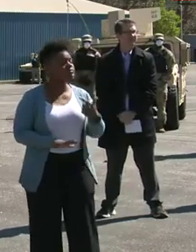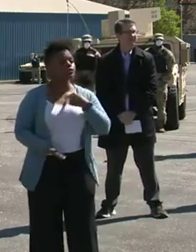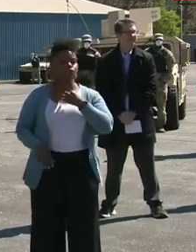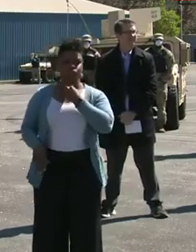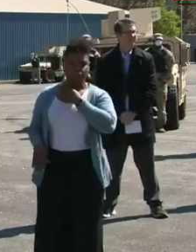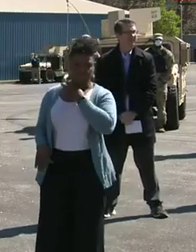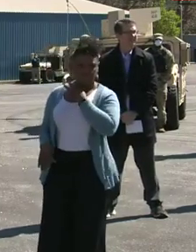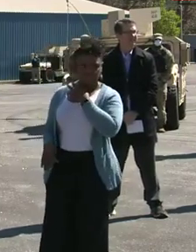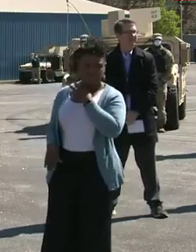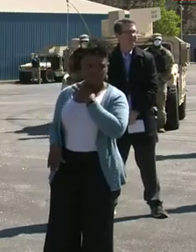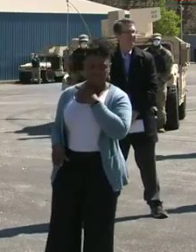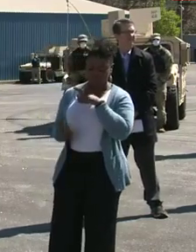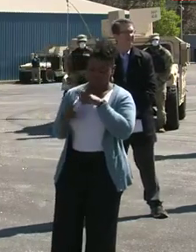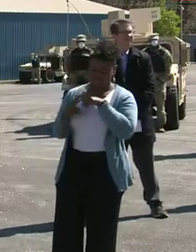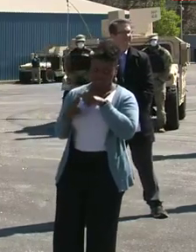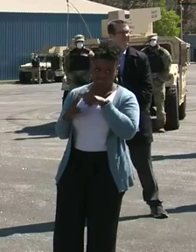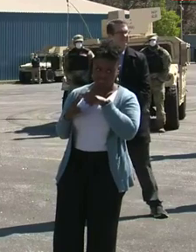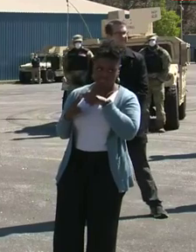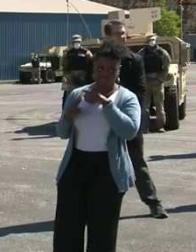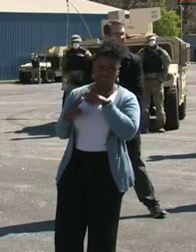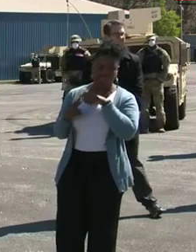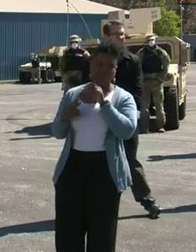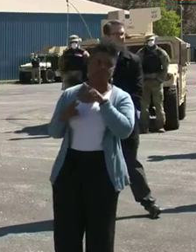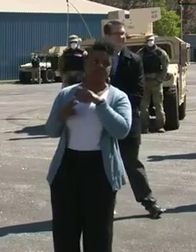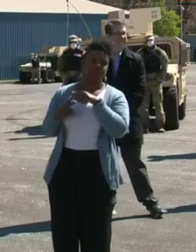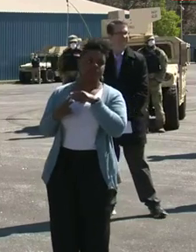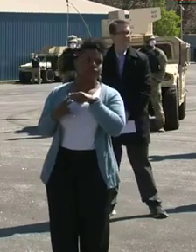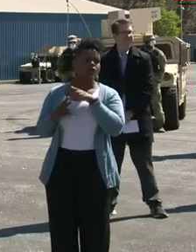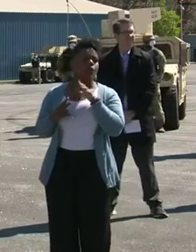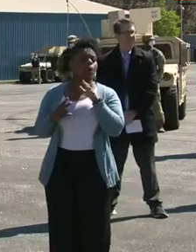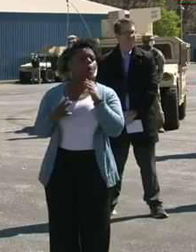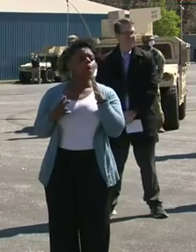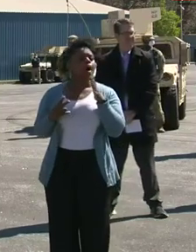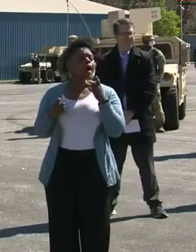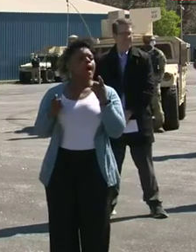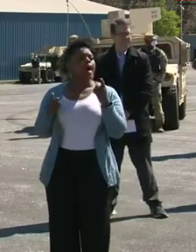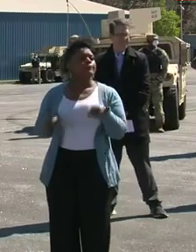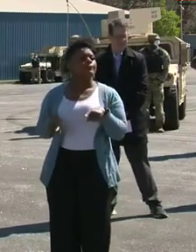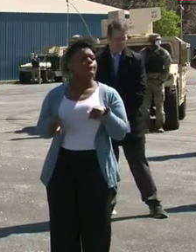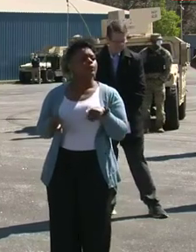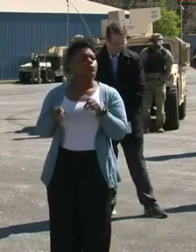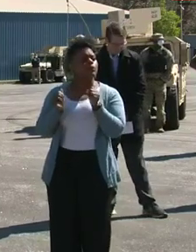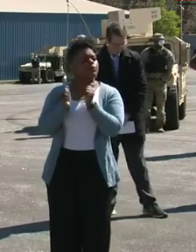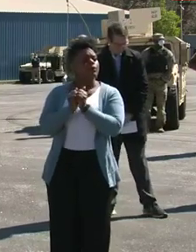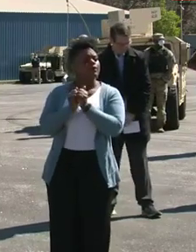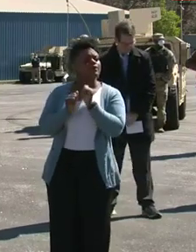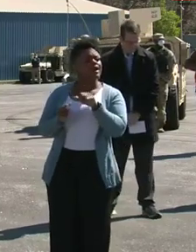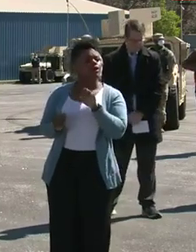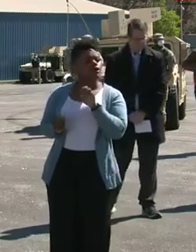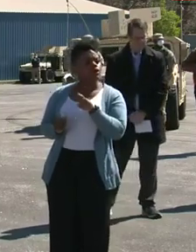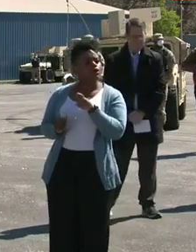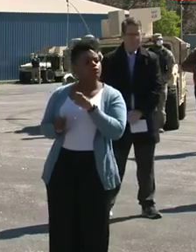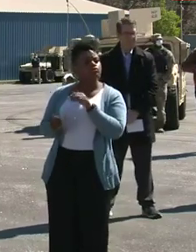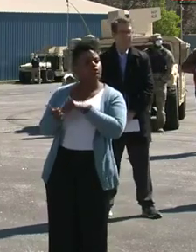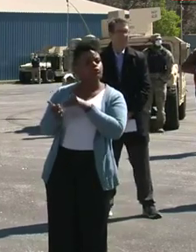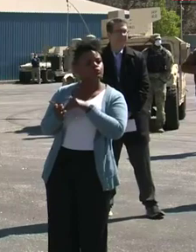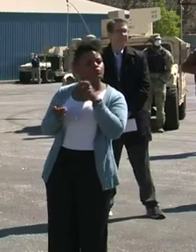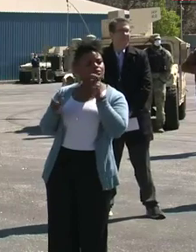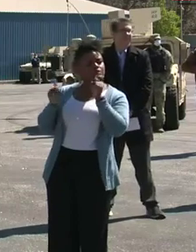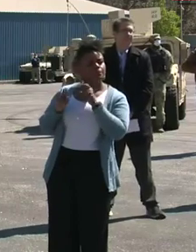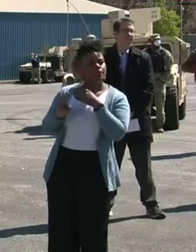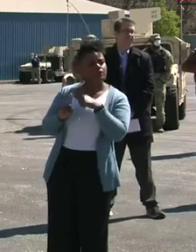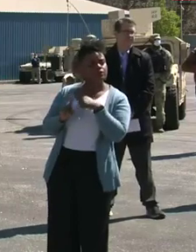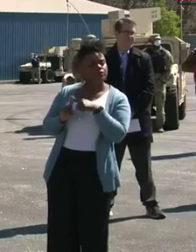couple things. What became of the contact tracing of the ER doctor who tested positive? How many workers have been tested and